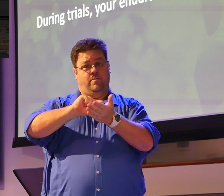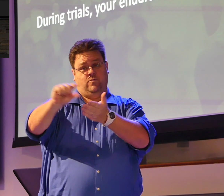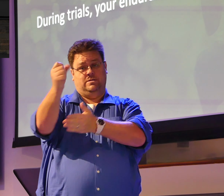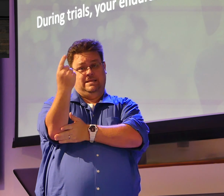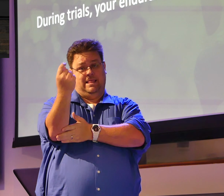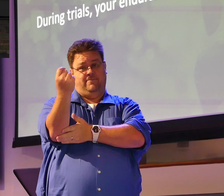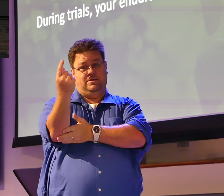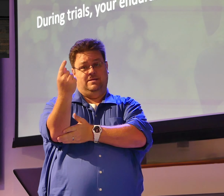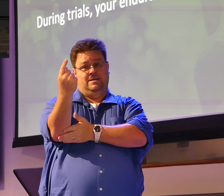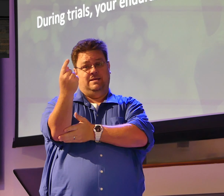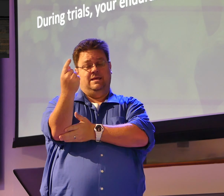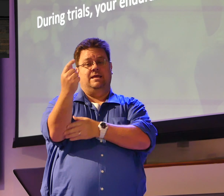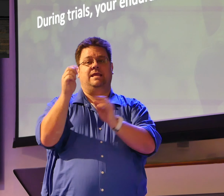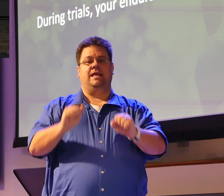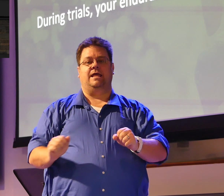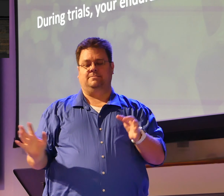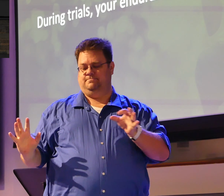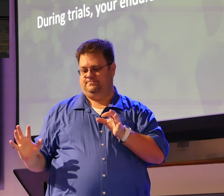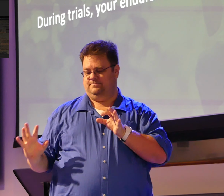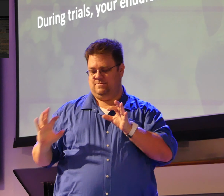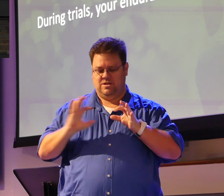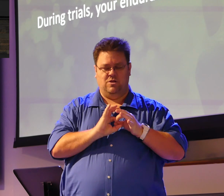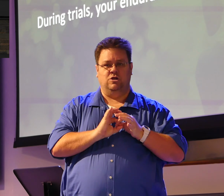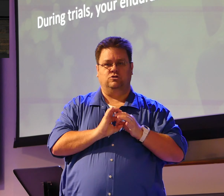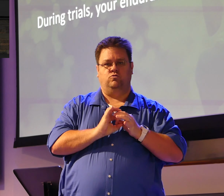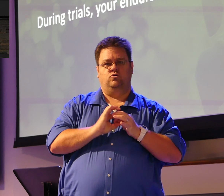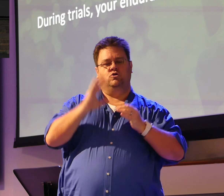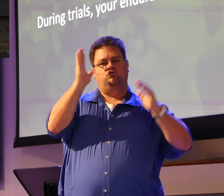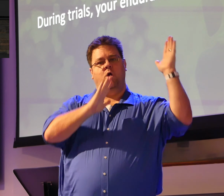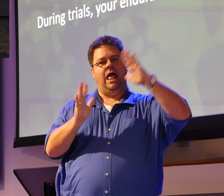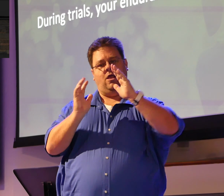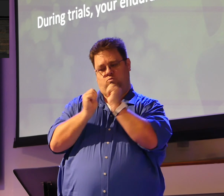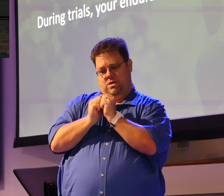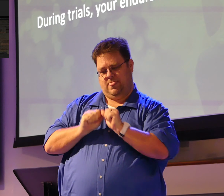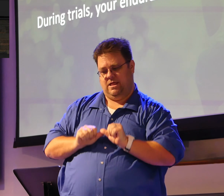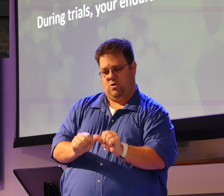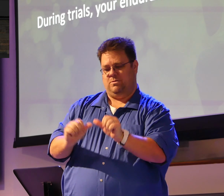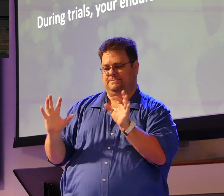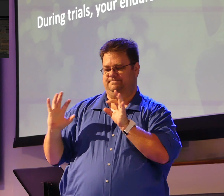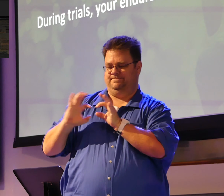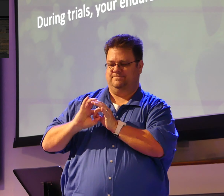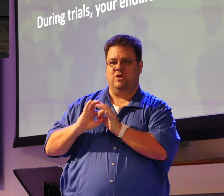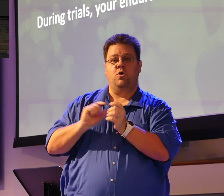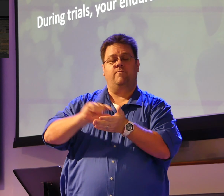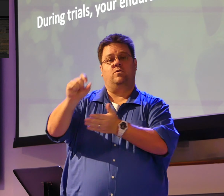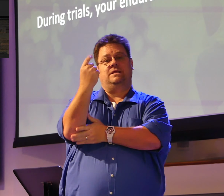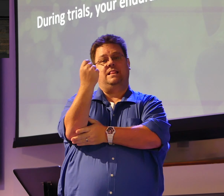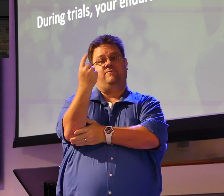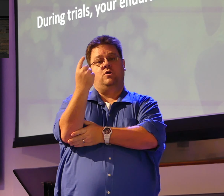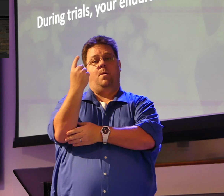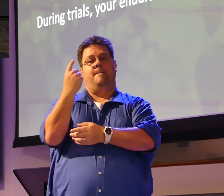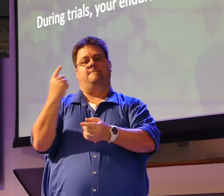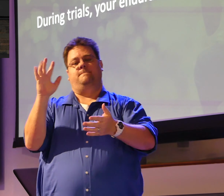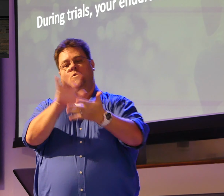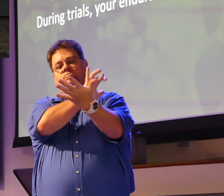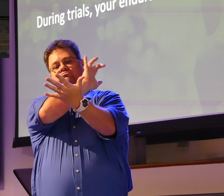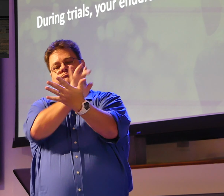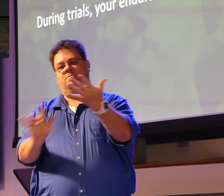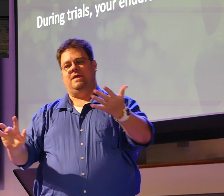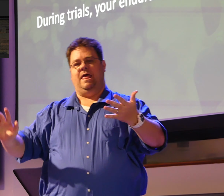you know verse 11 kind of ties in trials with endurance look at verse 11 he says